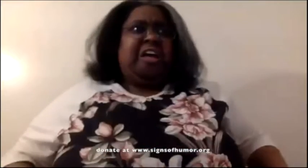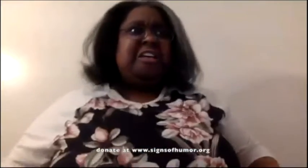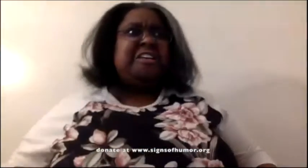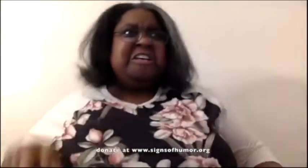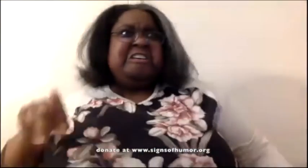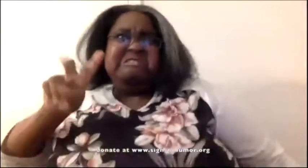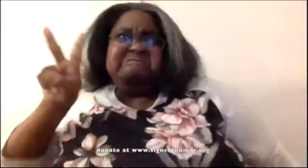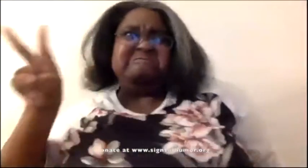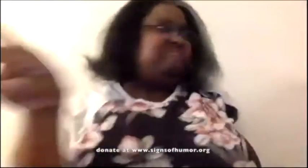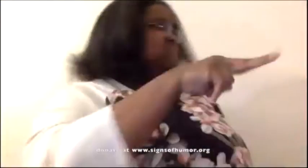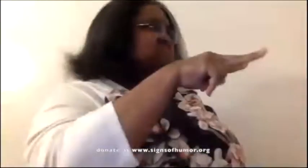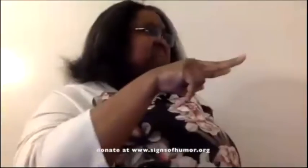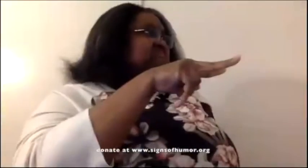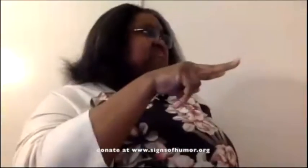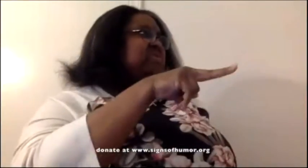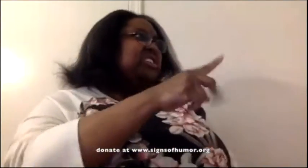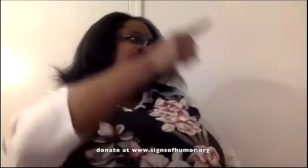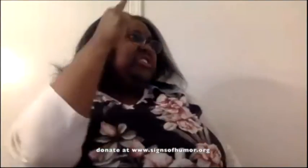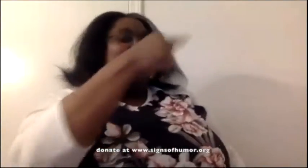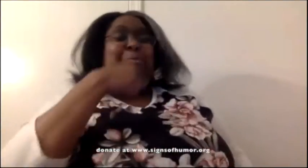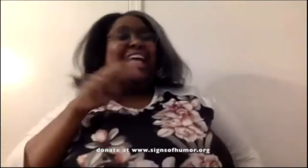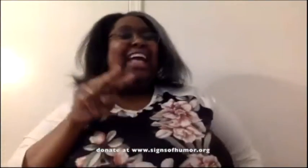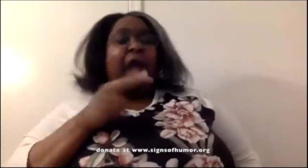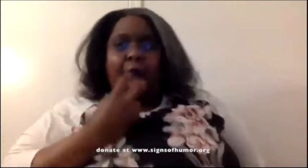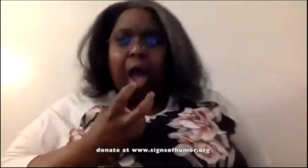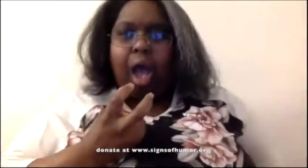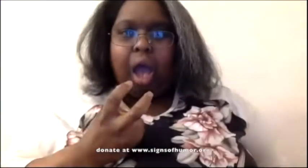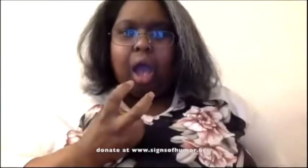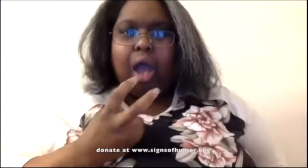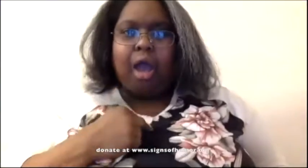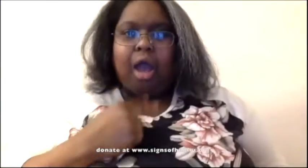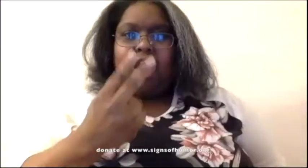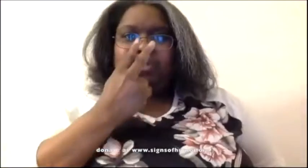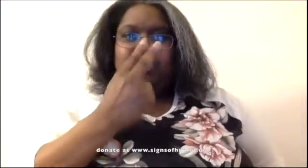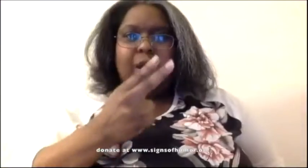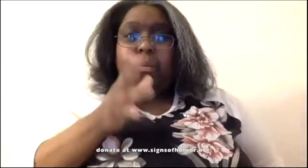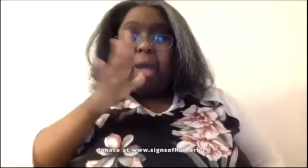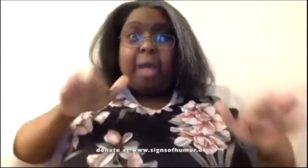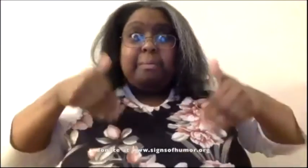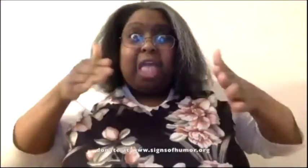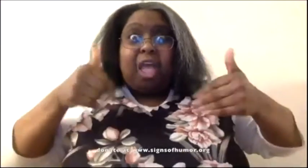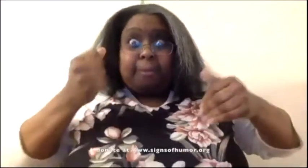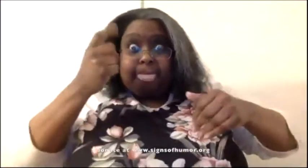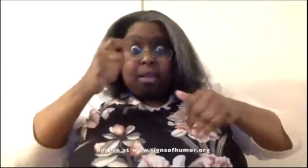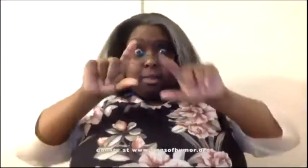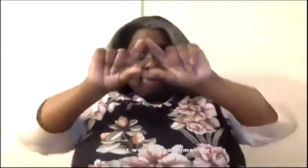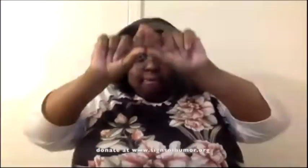what's going on? And finally, my mom turns around after he puts it out, and we saw it. My